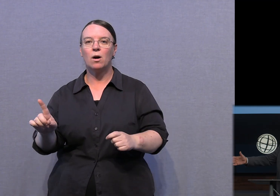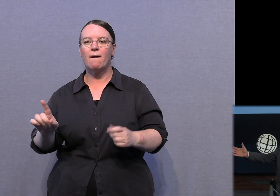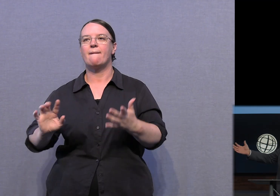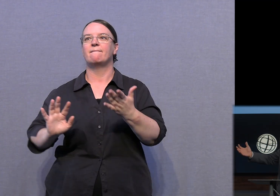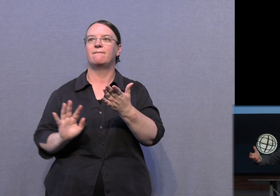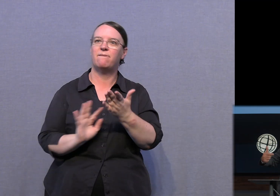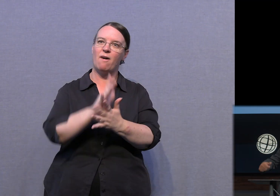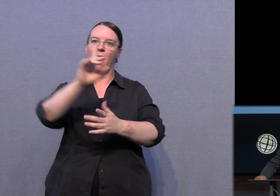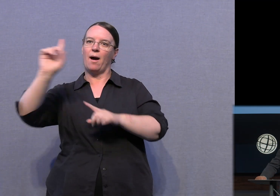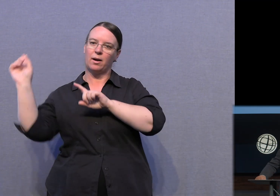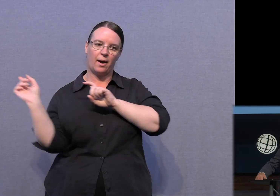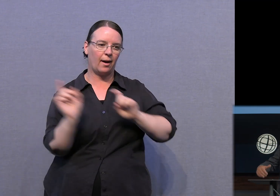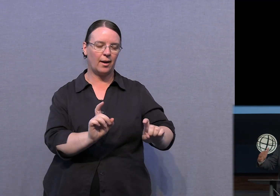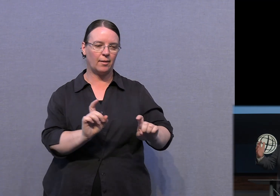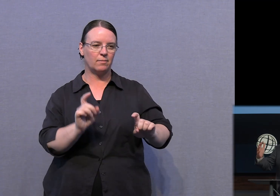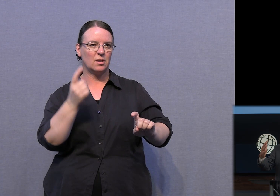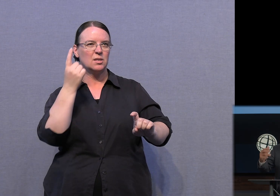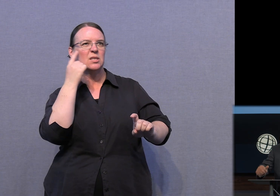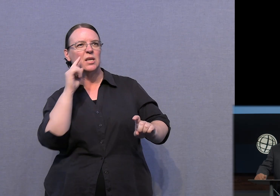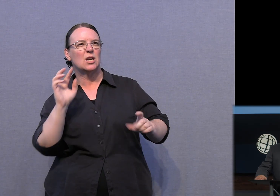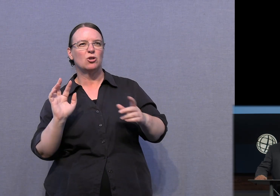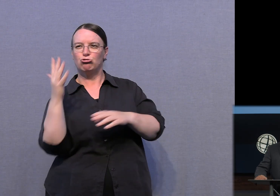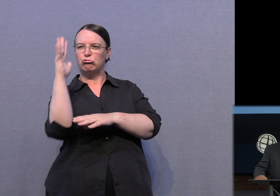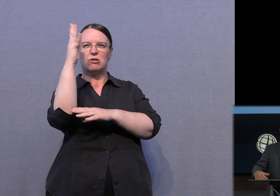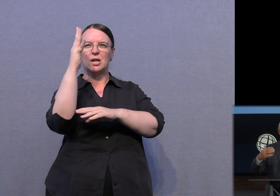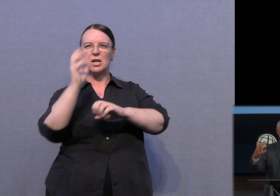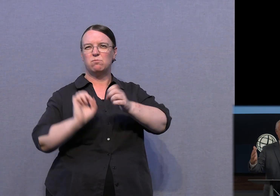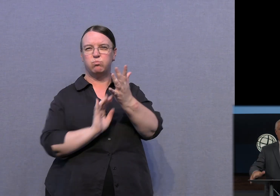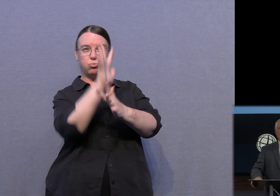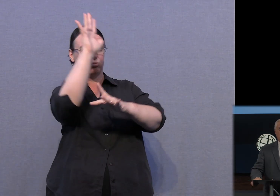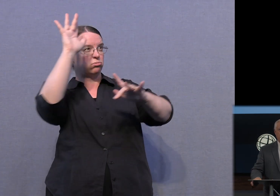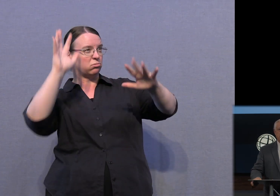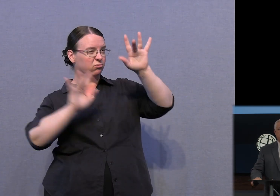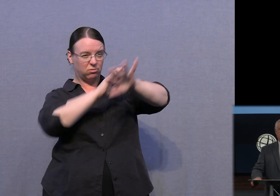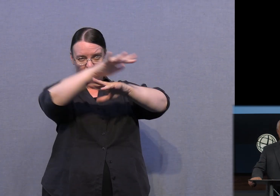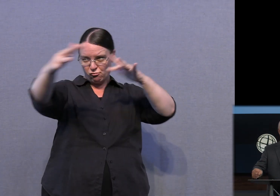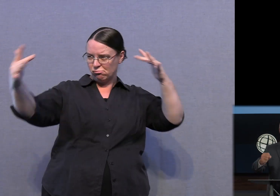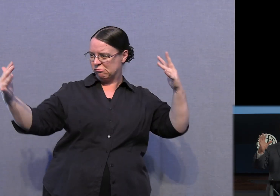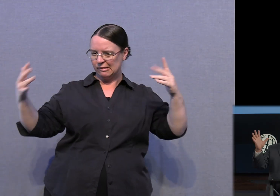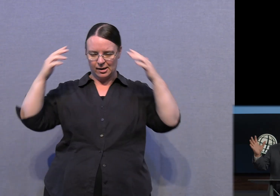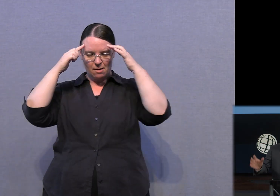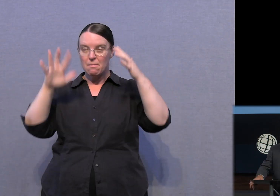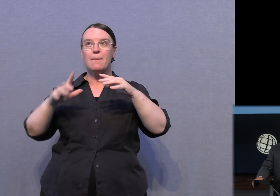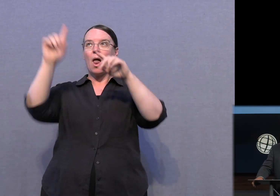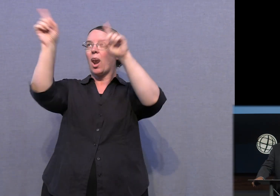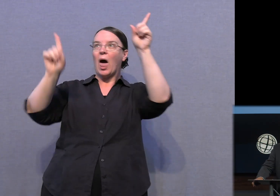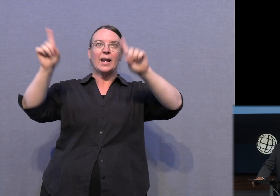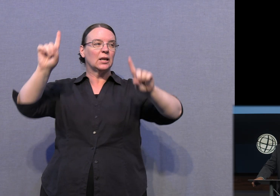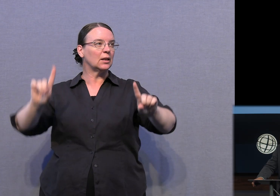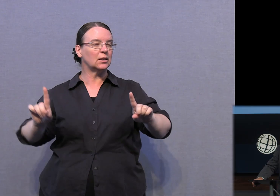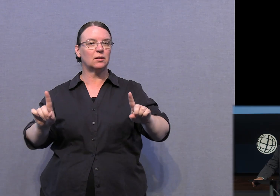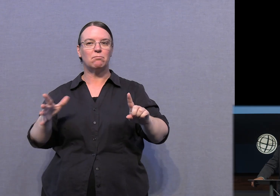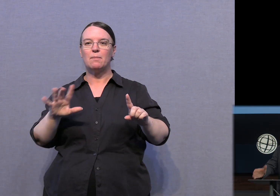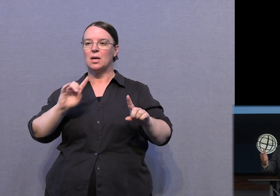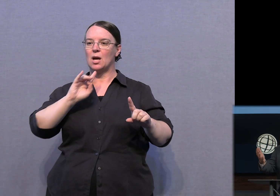we can imagine the brush on the mountainside, the trees exploding, the fire all around him, perhaps lightning, electrical